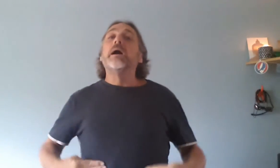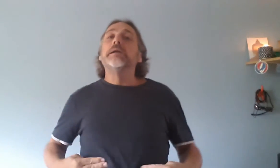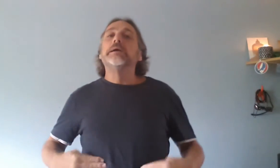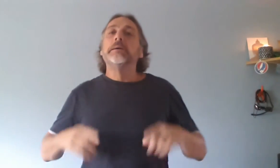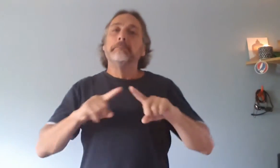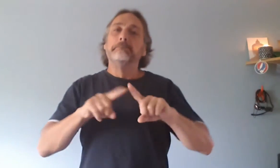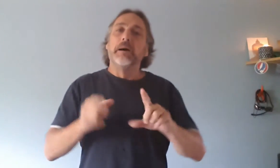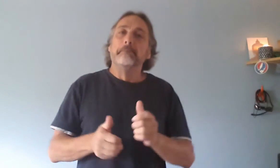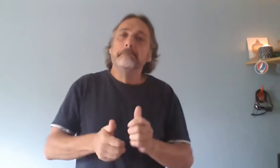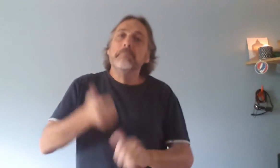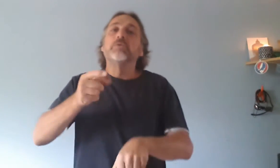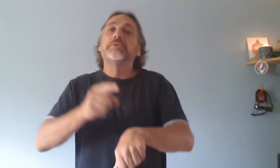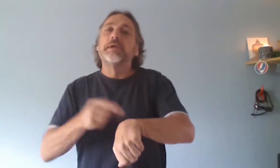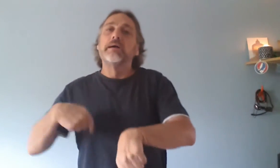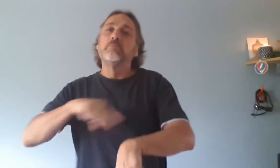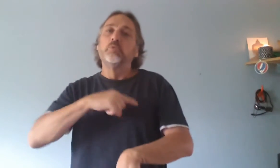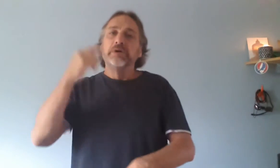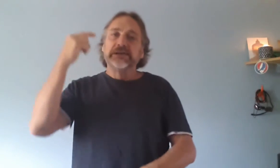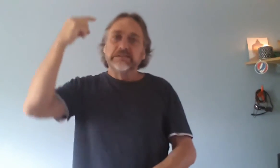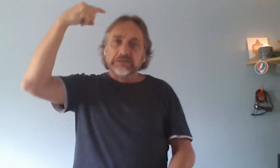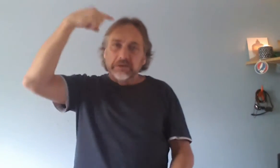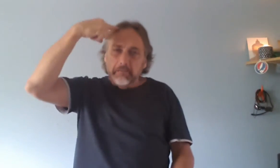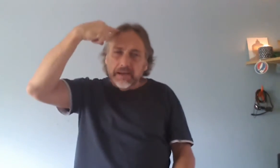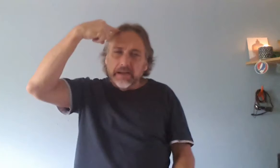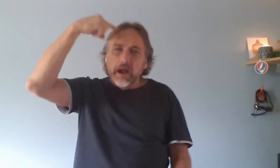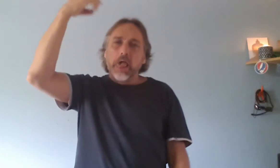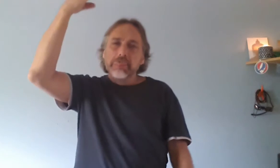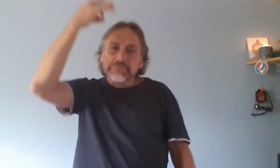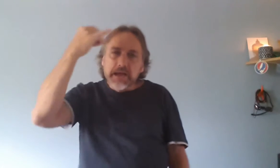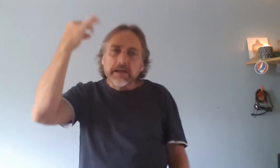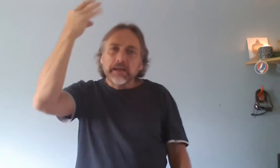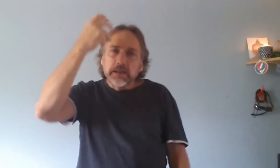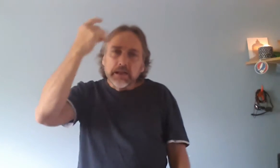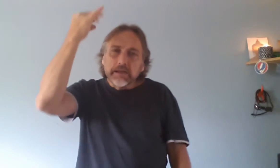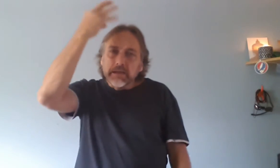really believing so many of these thoughts as the truth that we wind up in a